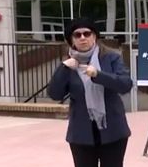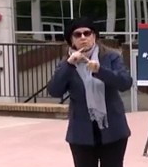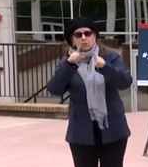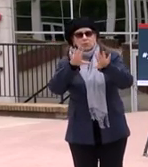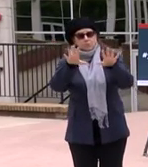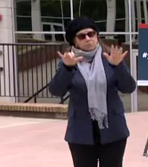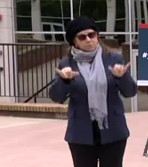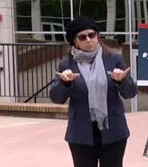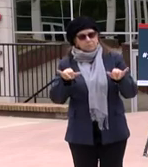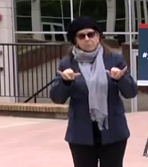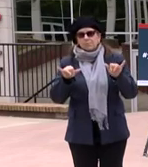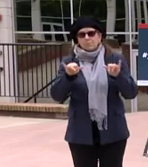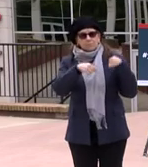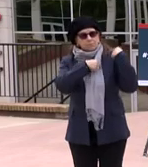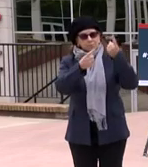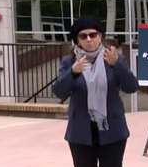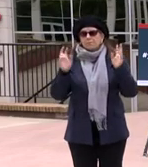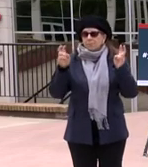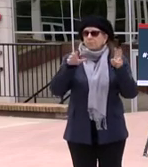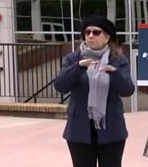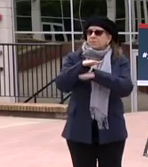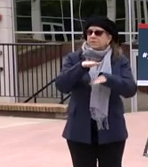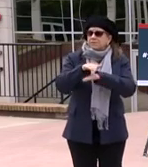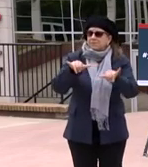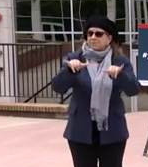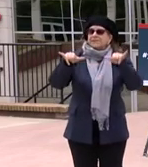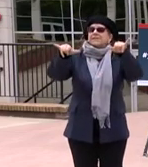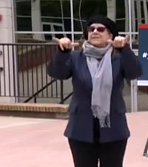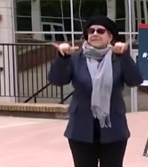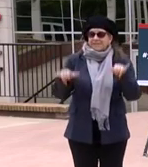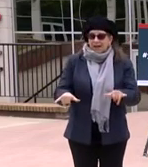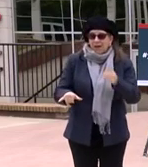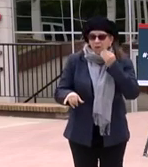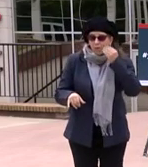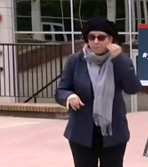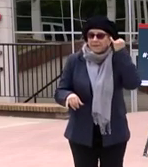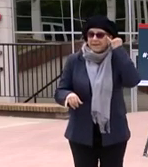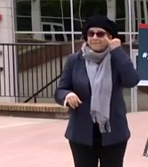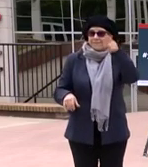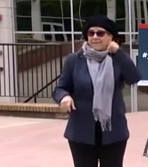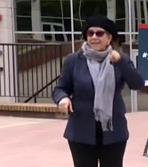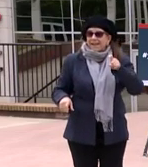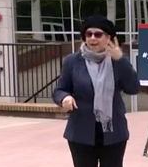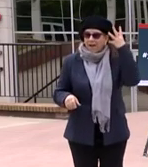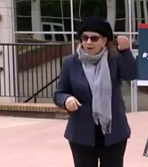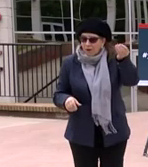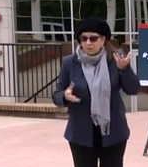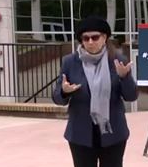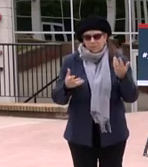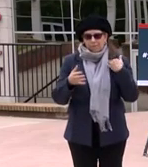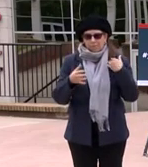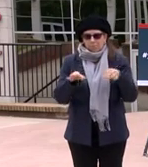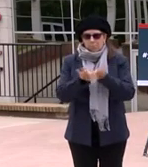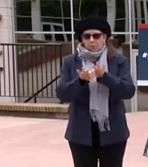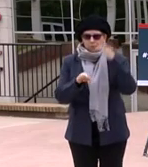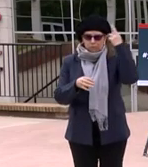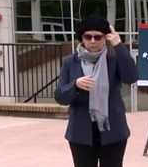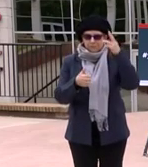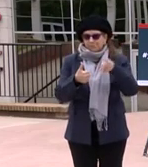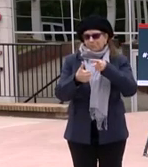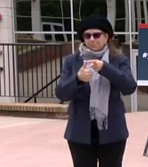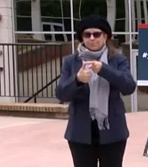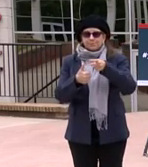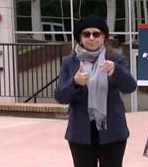to reinforce the only reasons you should be leaving your home are the following: obtain medical care,